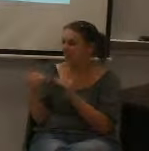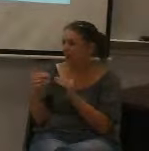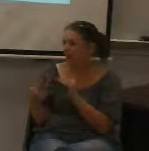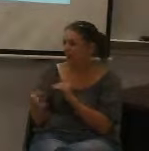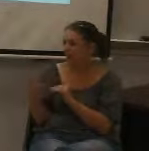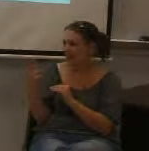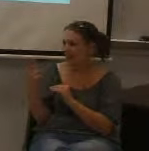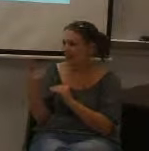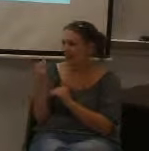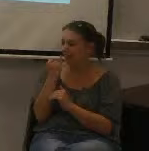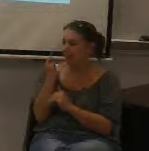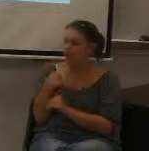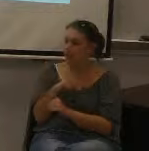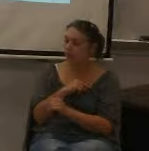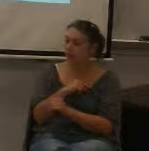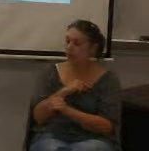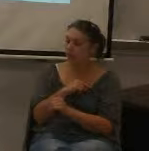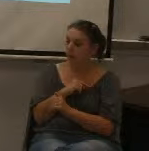If we